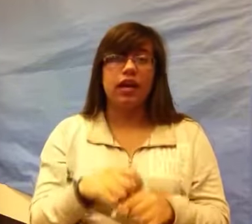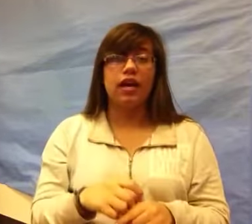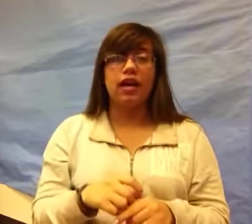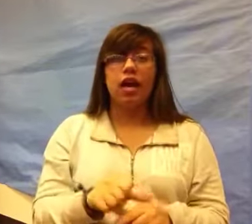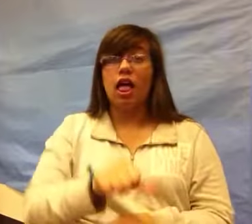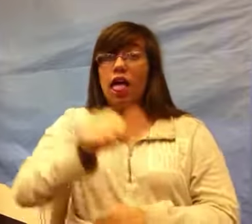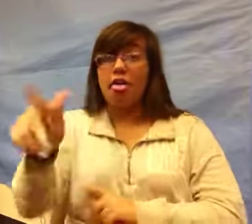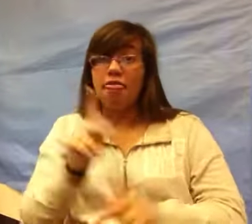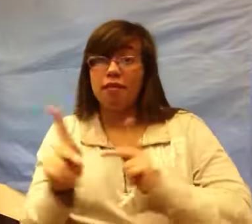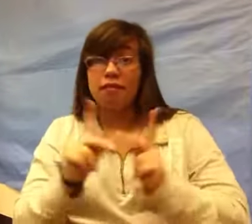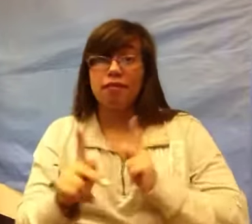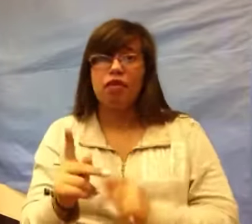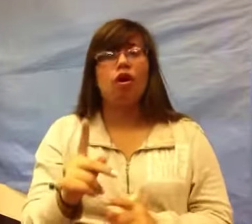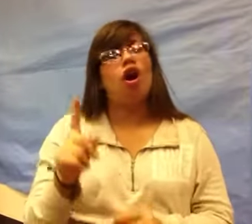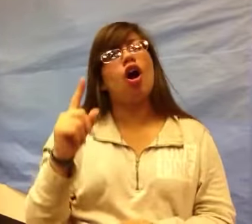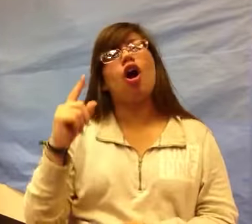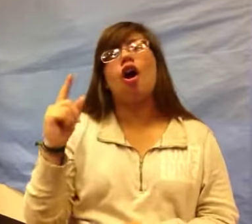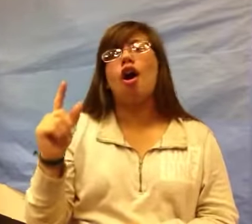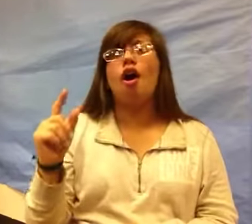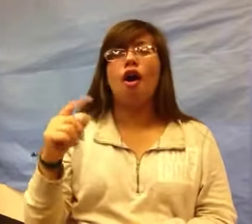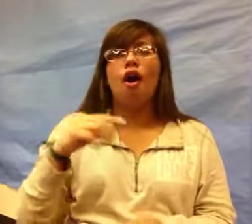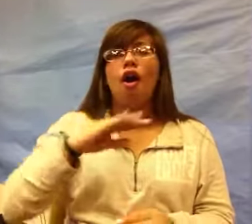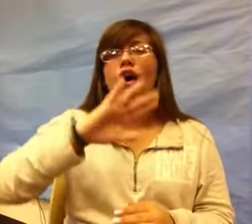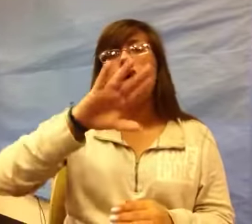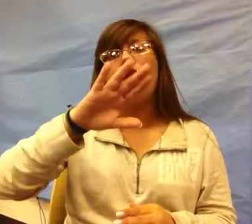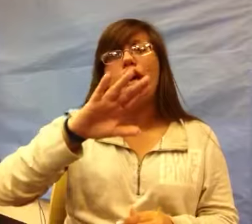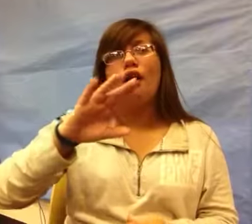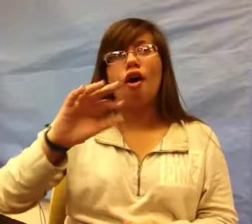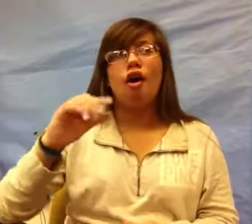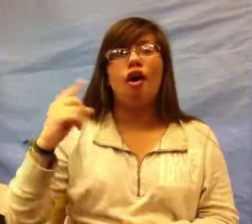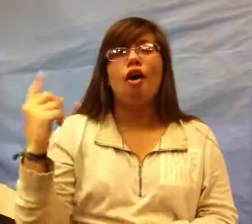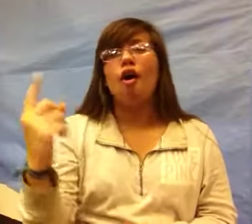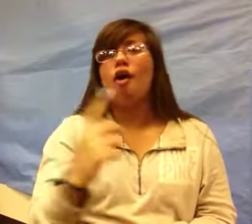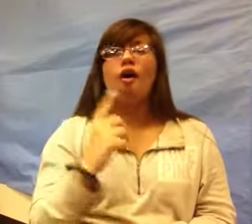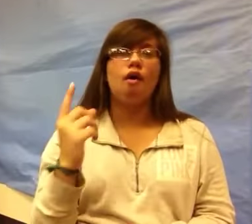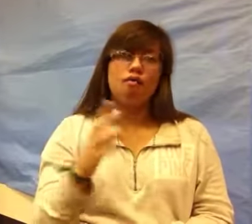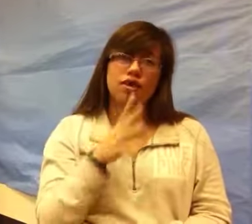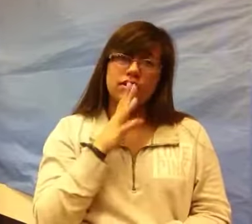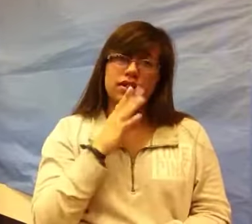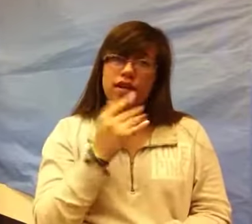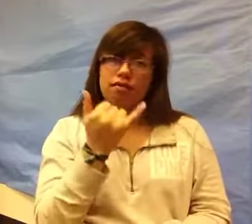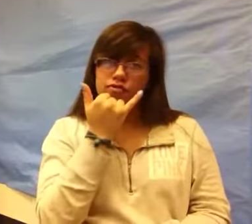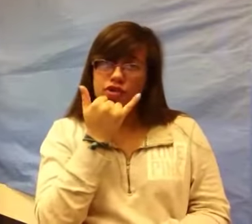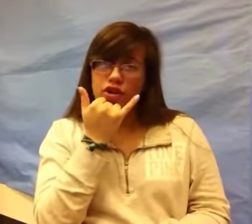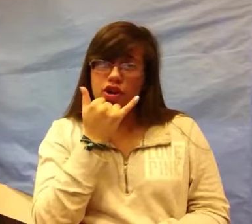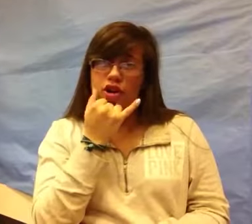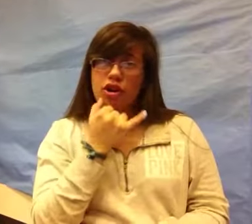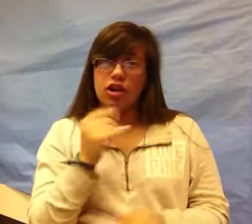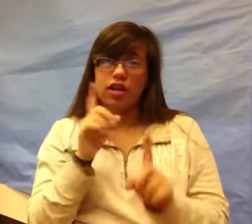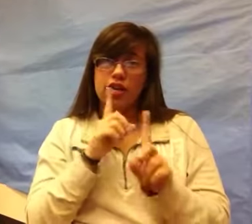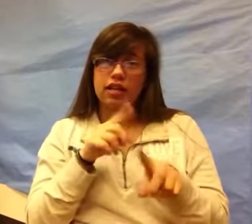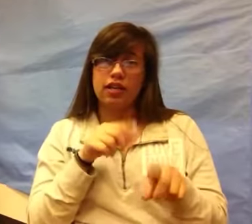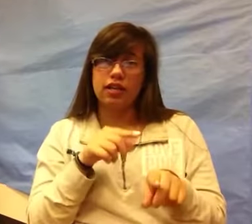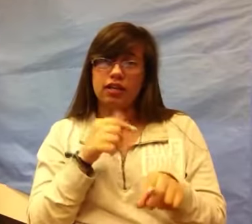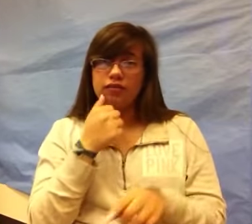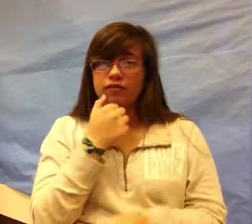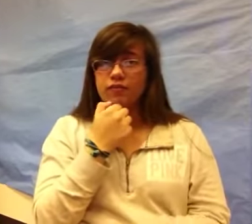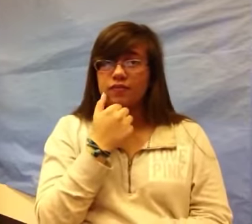Because the effect of having all these people in a row saying the wrong answer over and over again was so